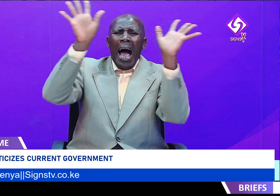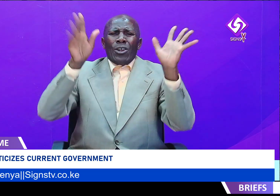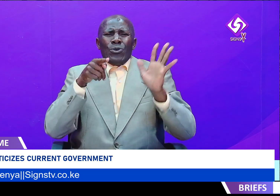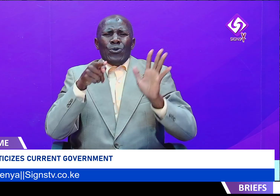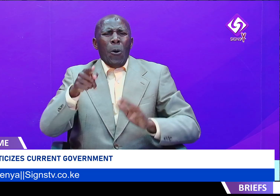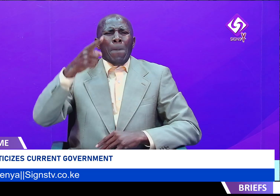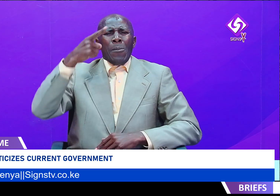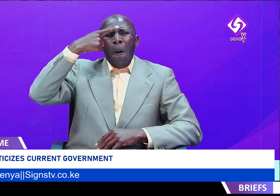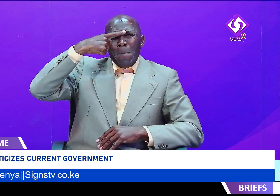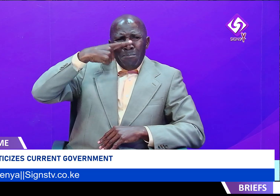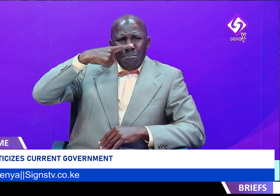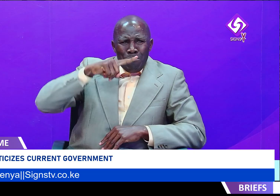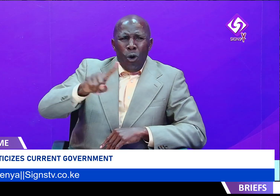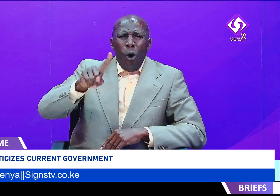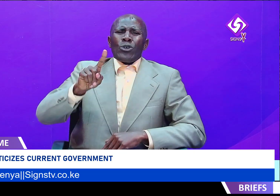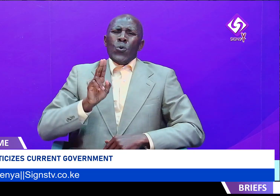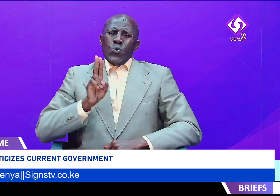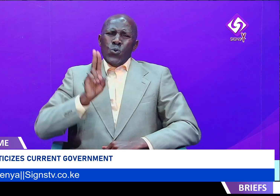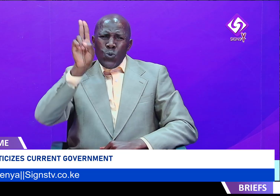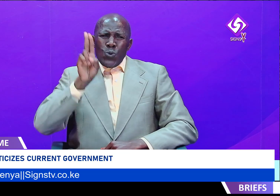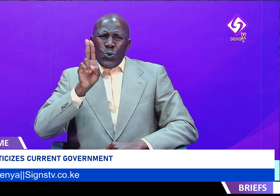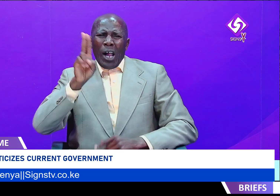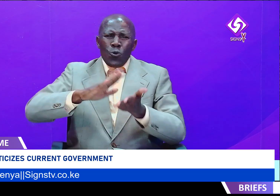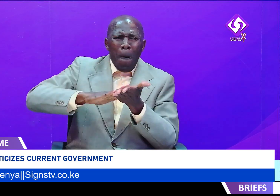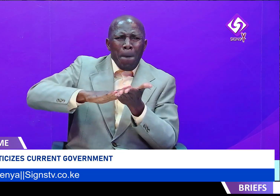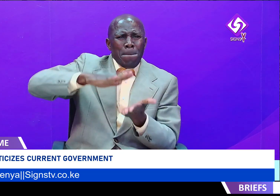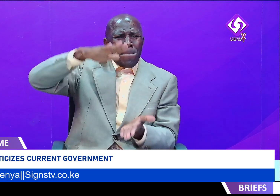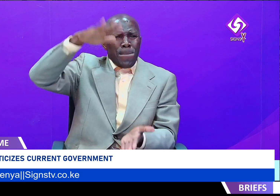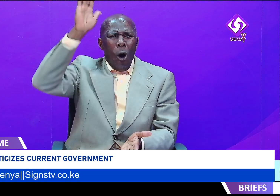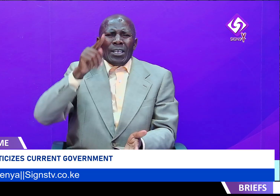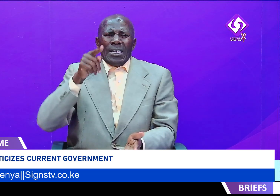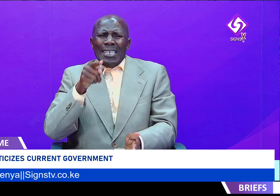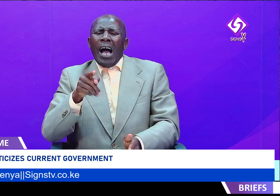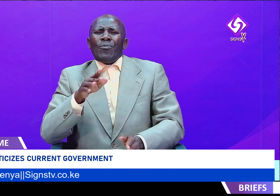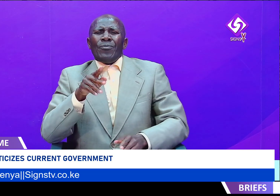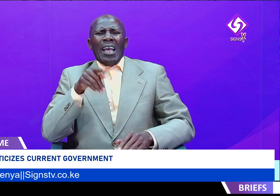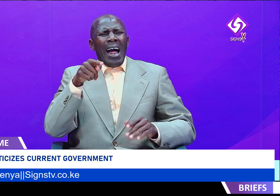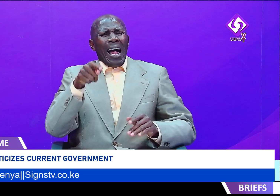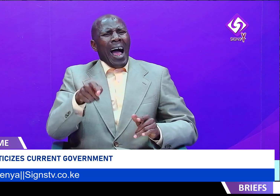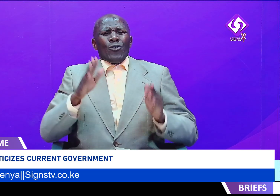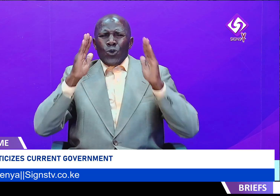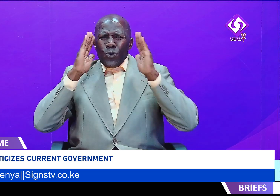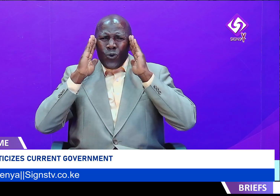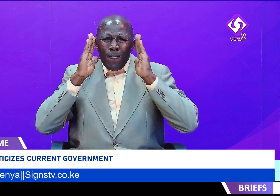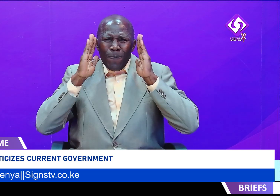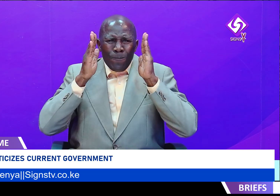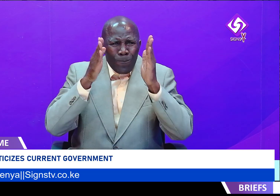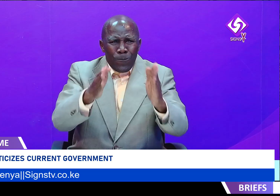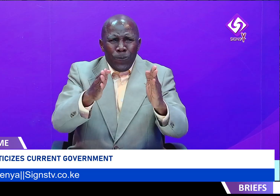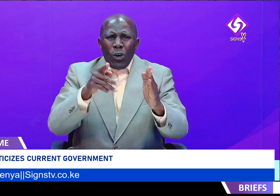replaced by untested and unproven policies.